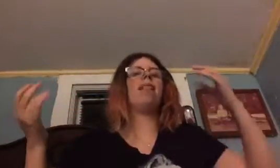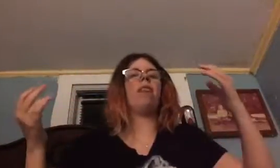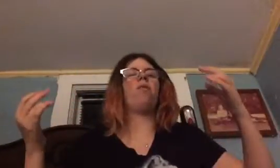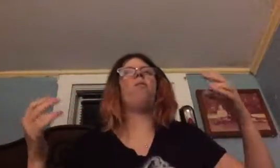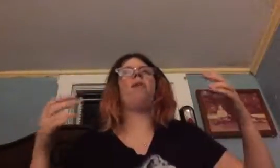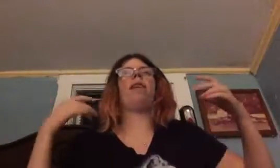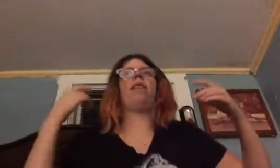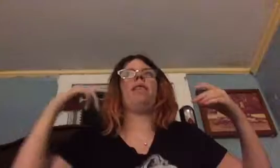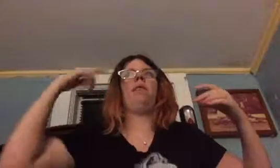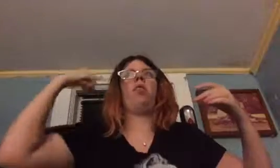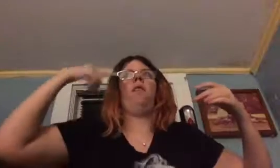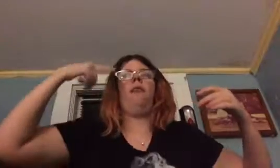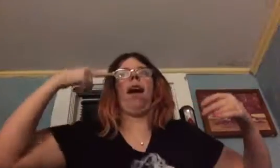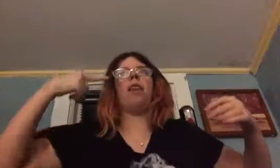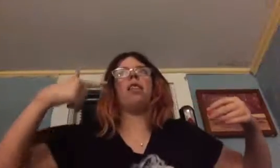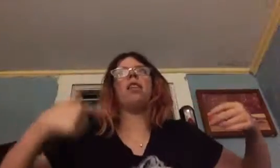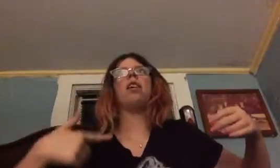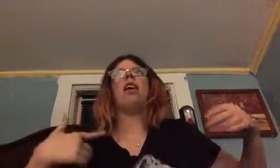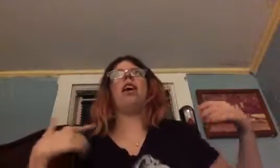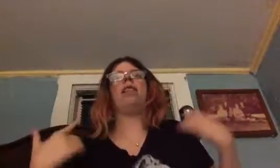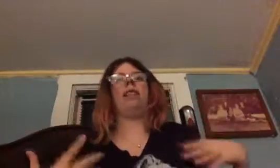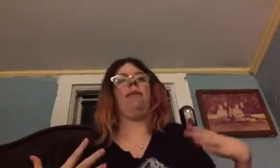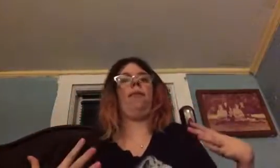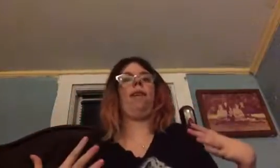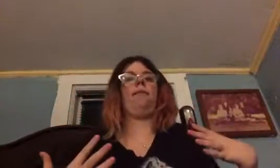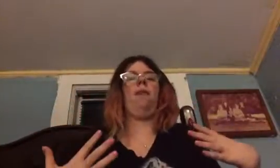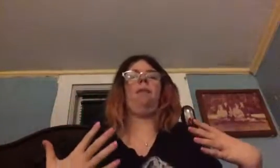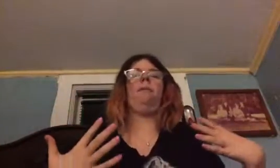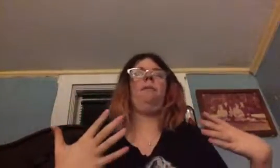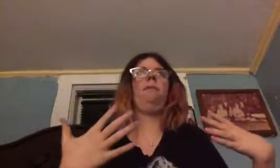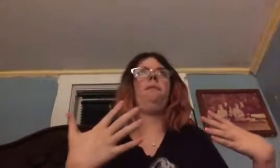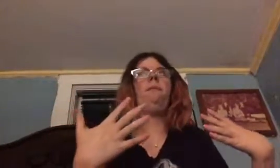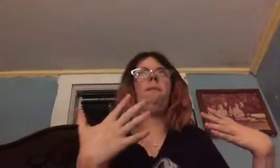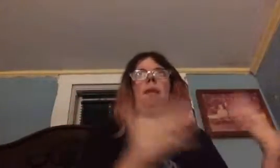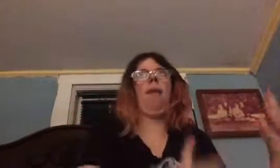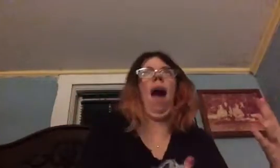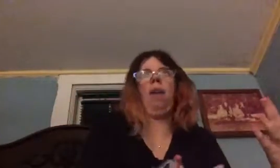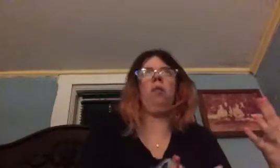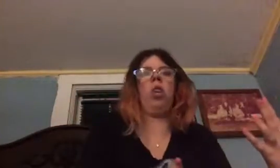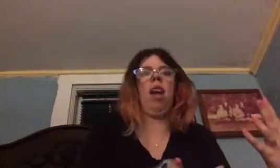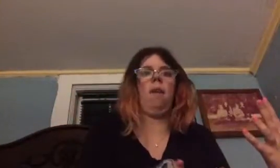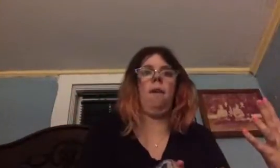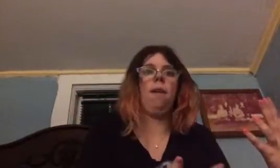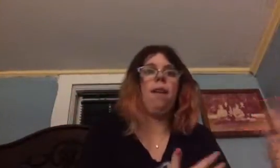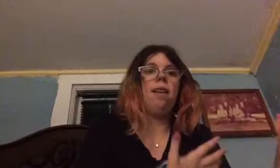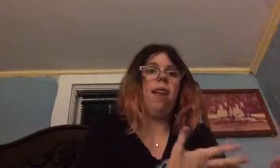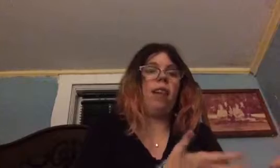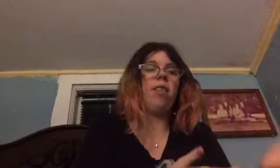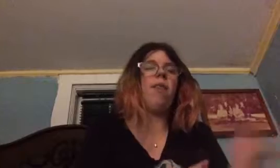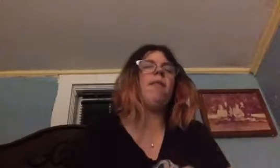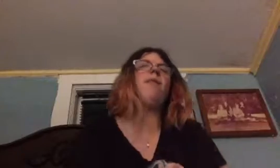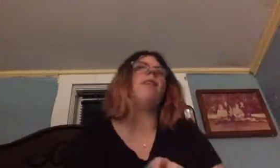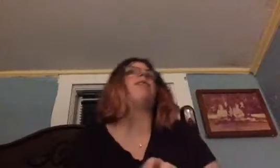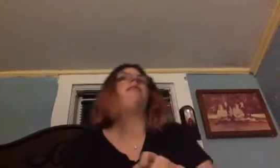That's cool, but like the special effects is different from way back when she had her That So Raven. It's